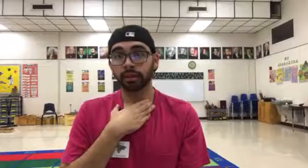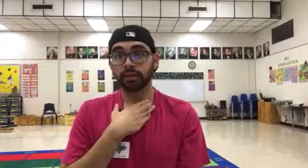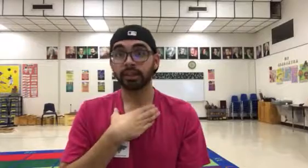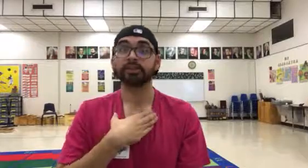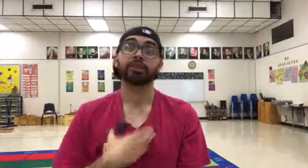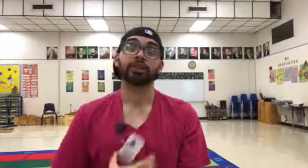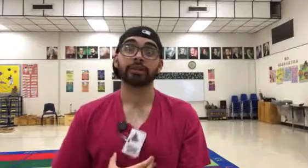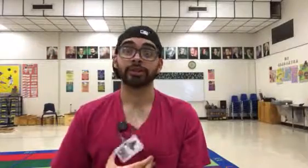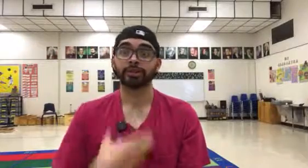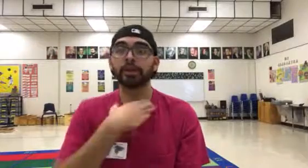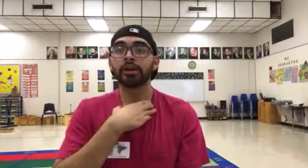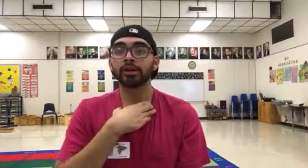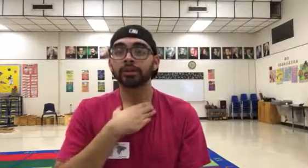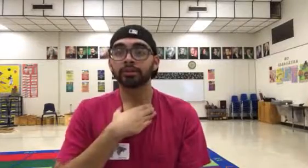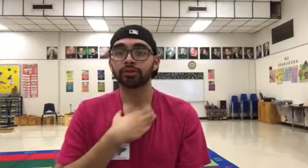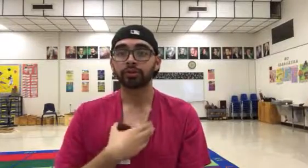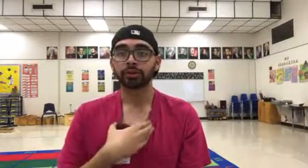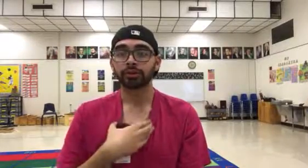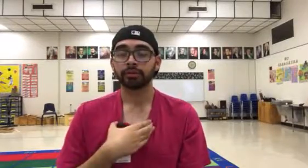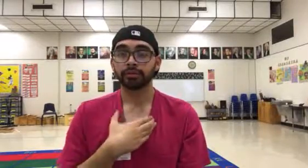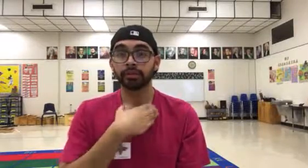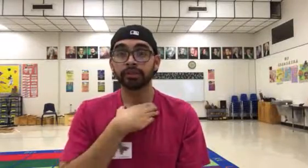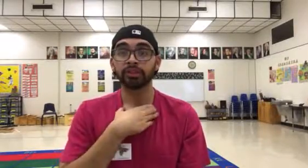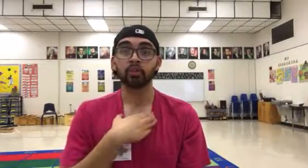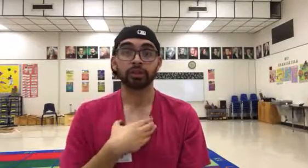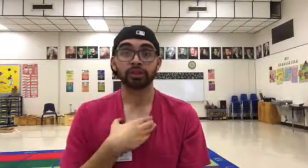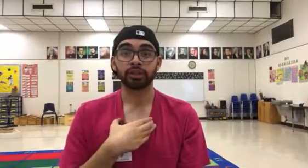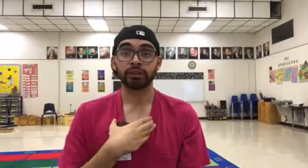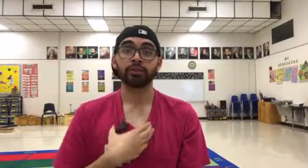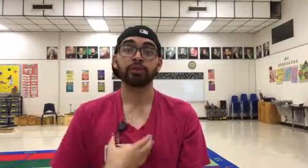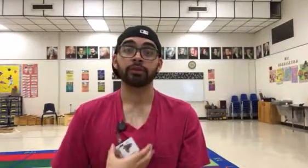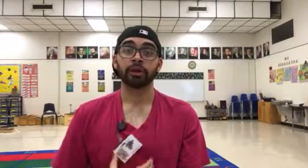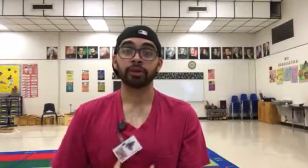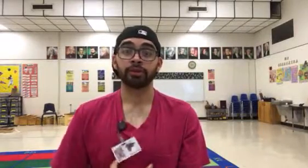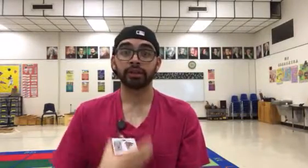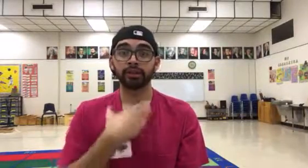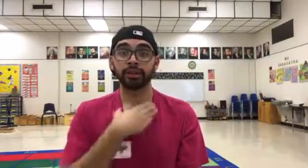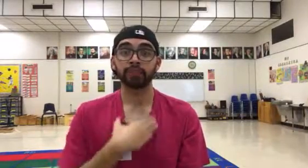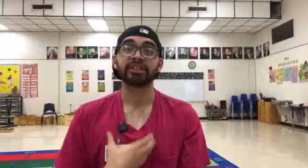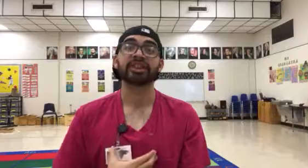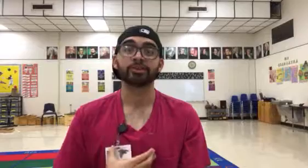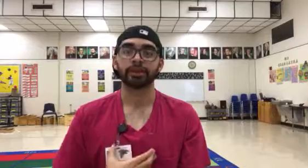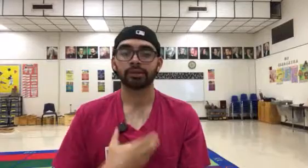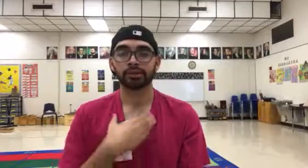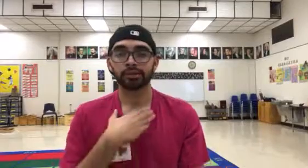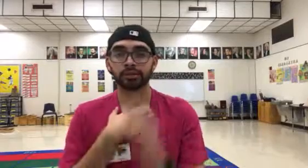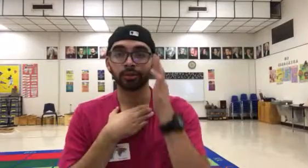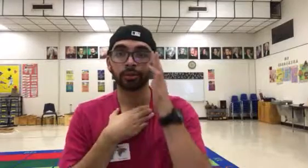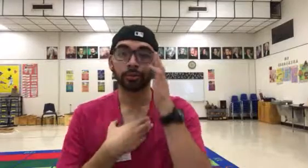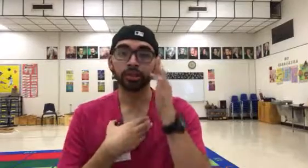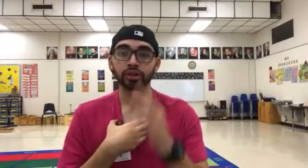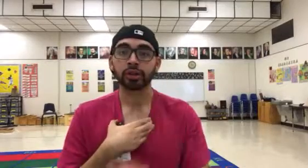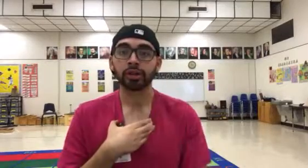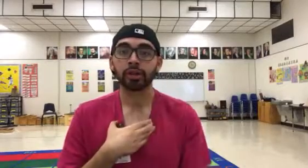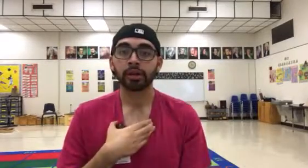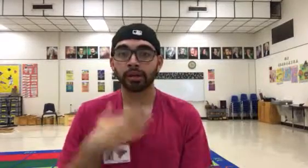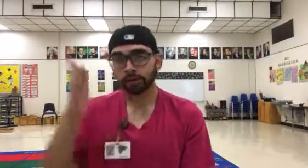Because I just did all the way down here. So short, this means wish, because if you do it all the way down here, it means hungry. So wish.